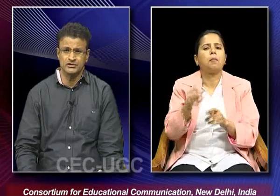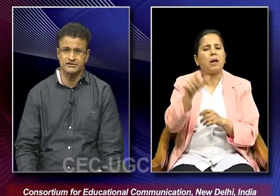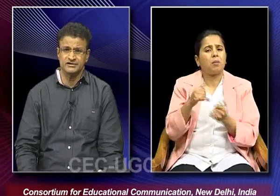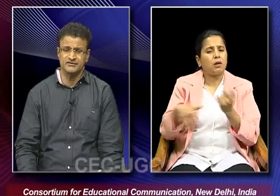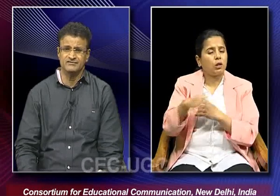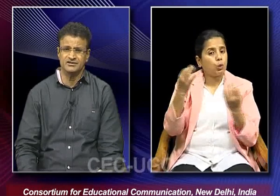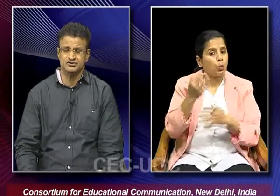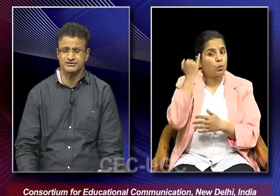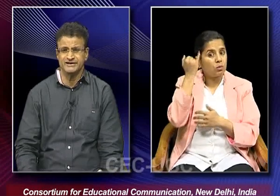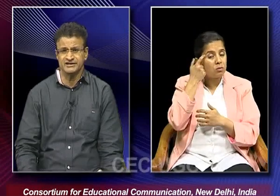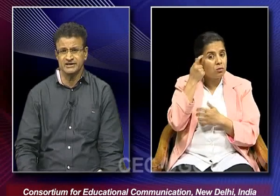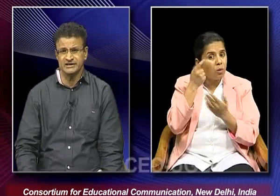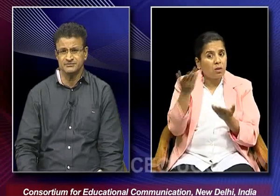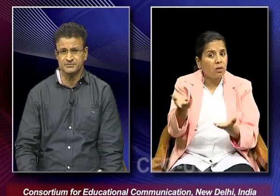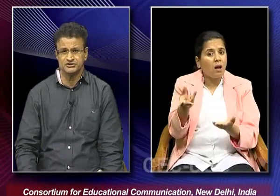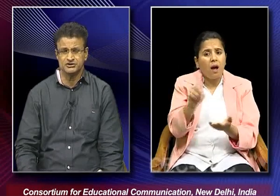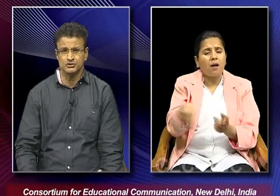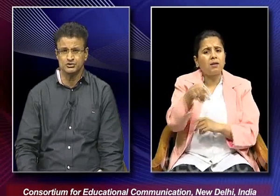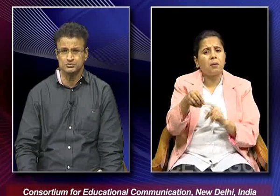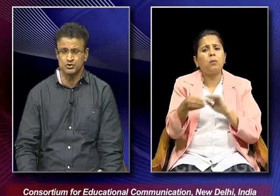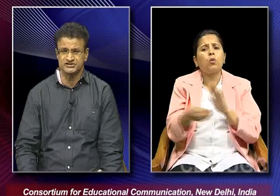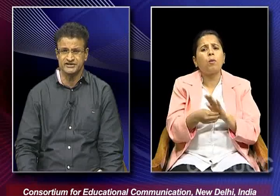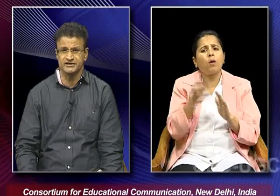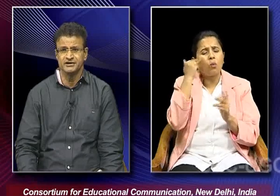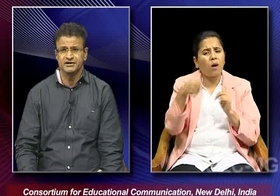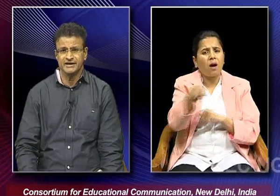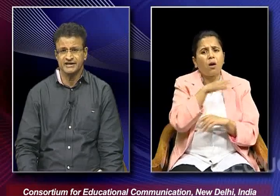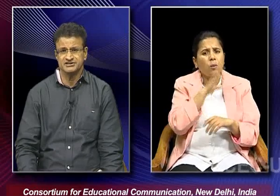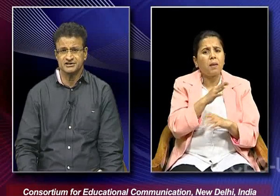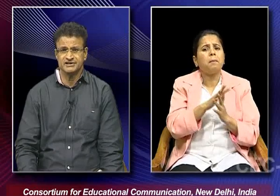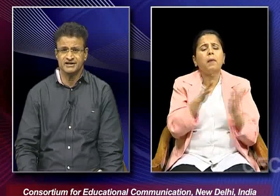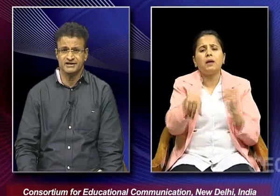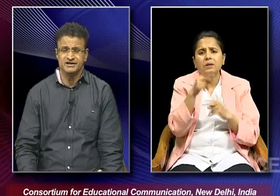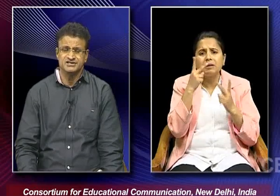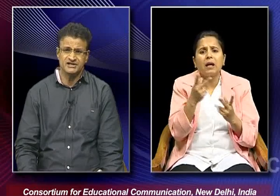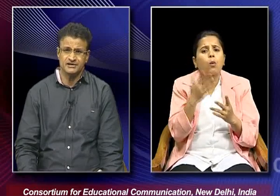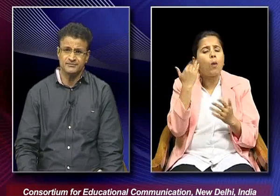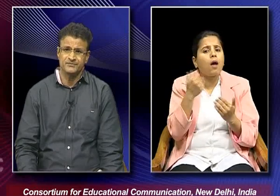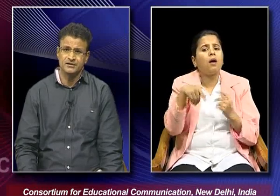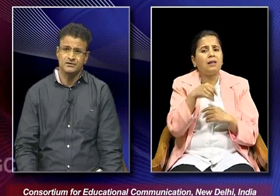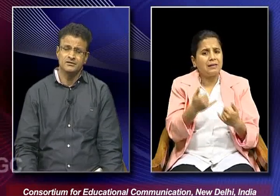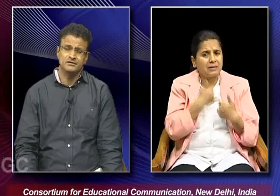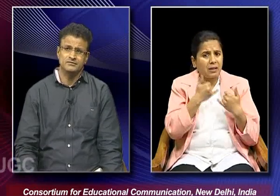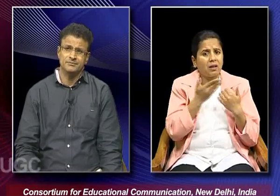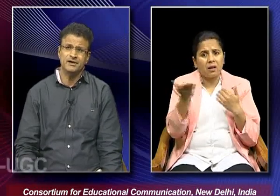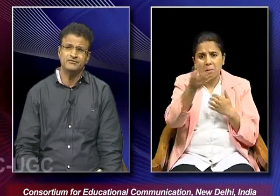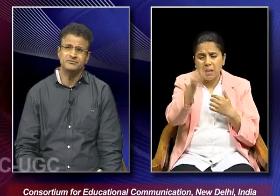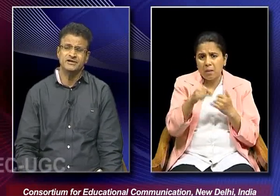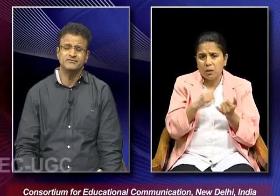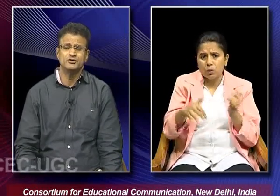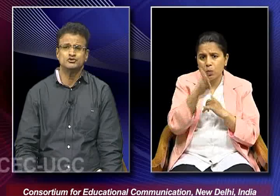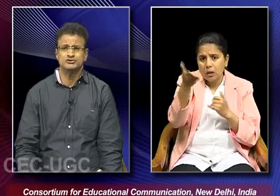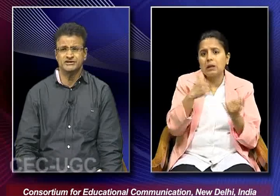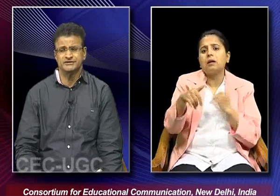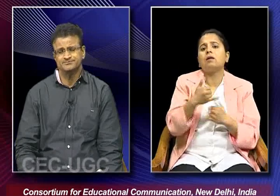thought, that when will the society reclaim the prostitute who is more sinned against than a sinner. Apart from that,